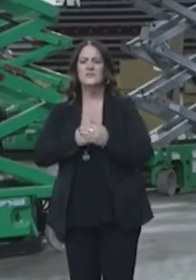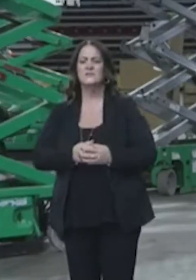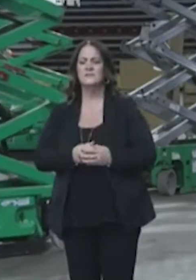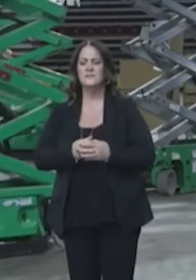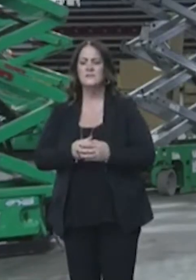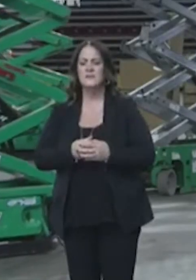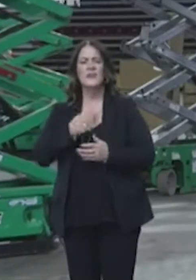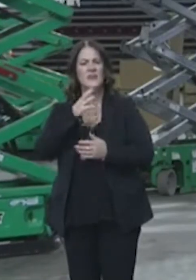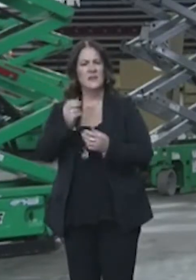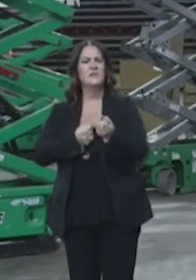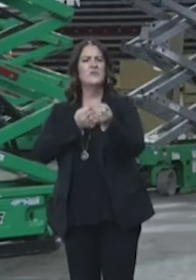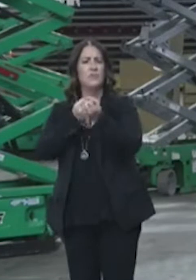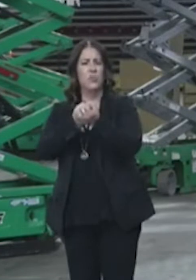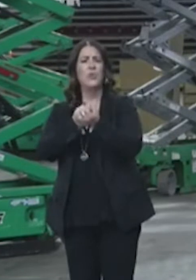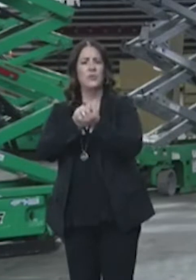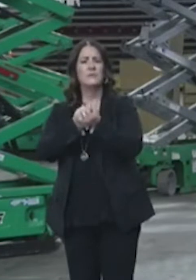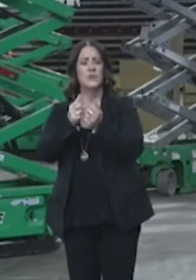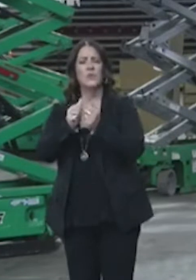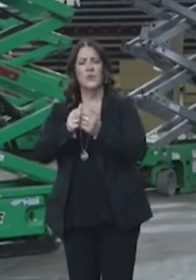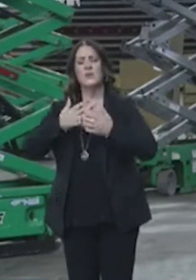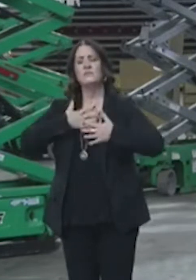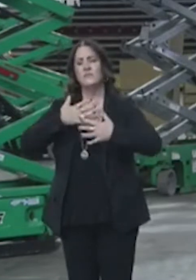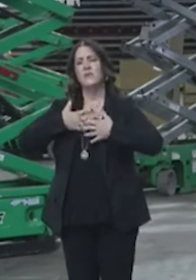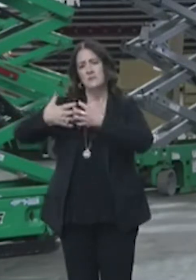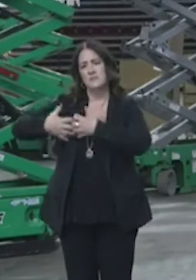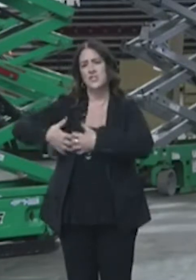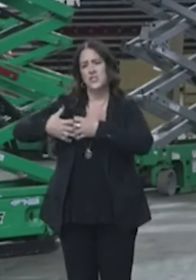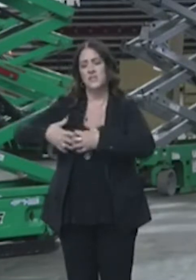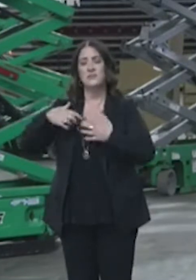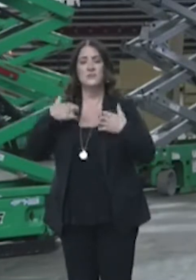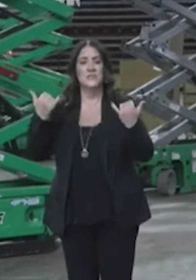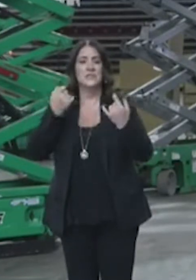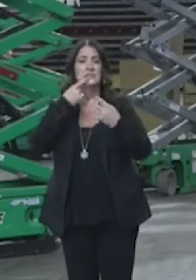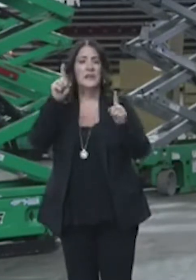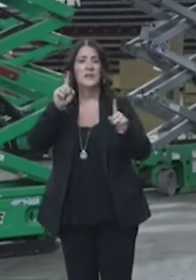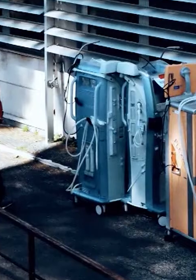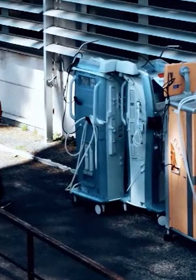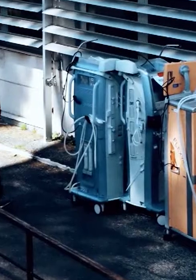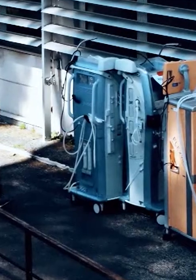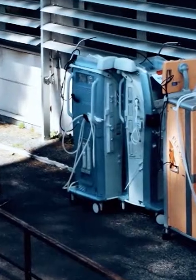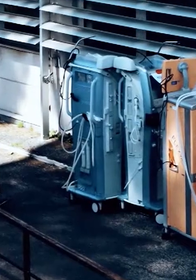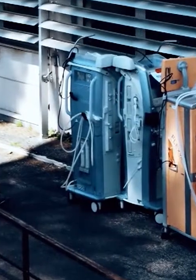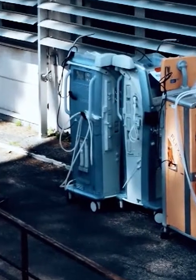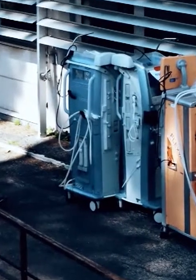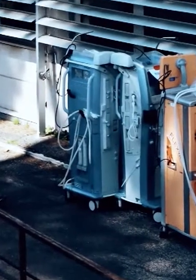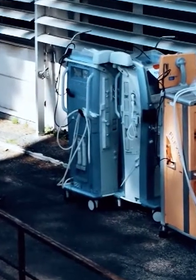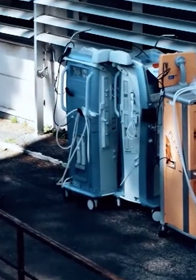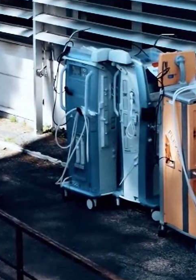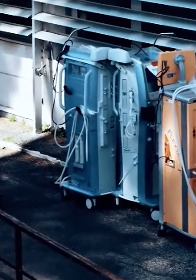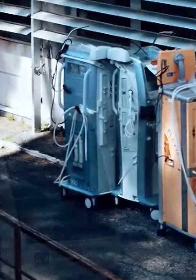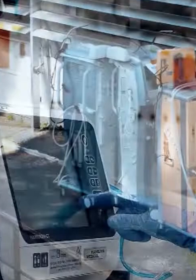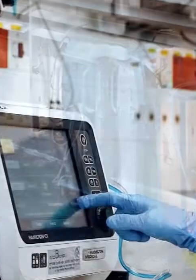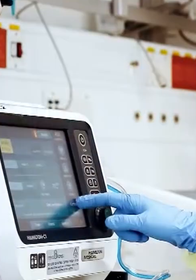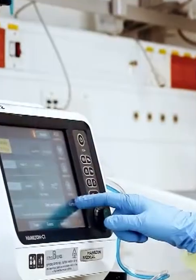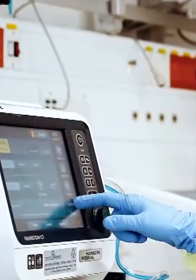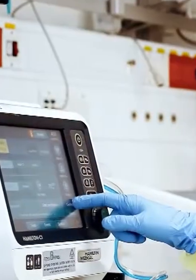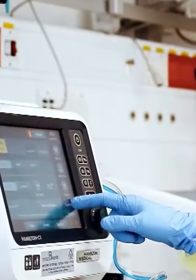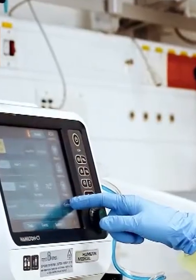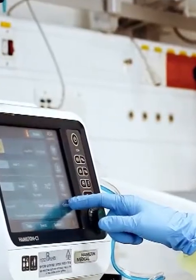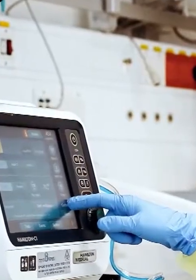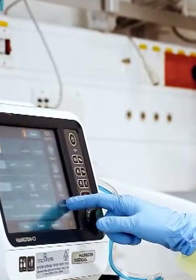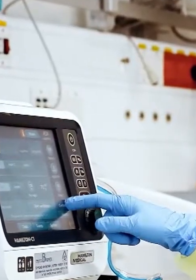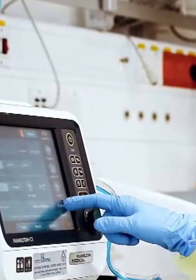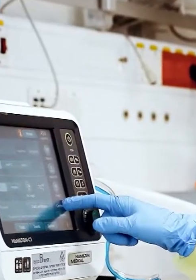hand of support with ventilators. Today we announced 500 ventilators from our cash will be sent to the national